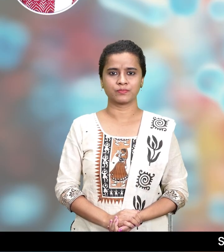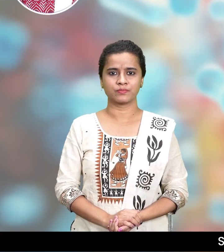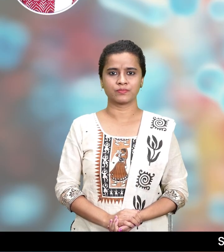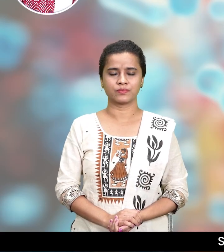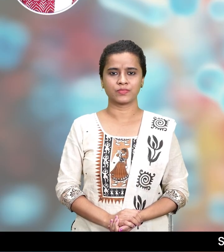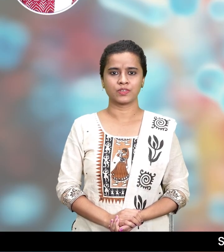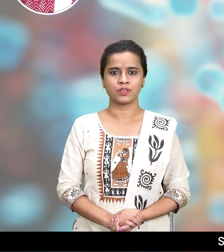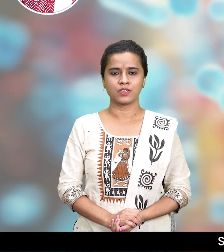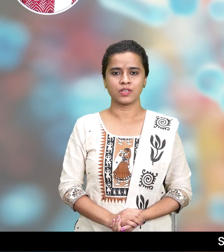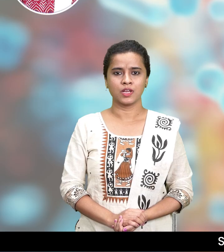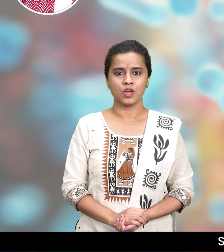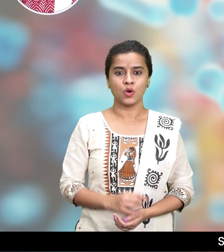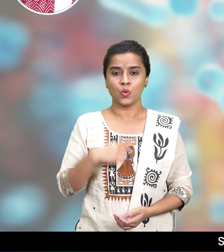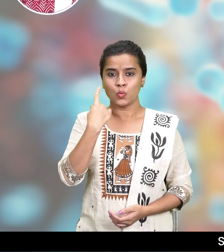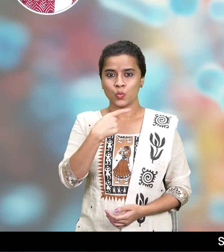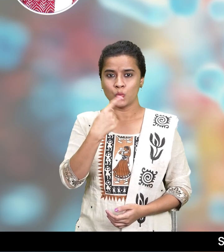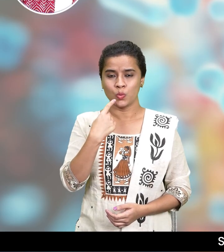Someone standing close by